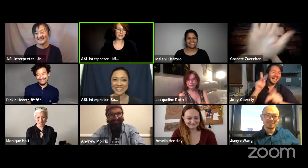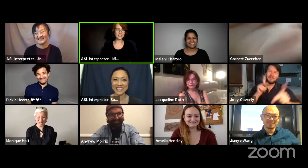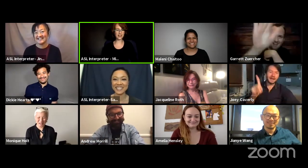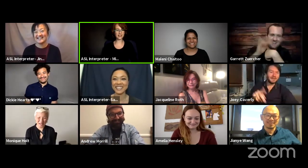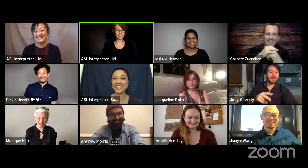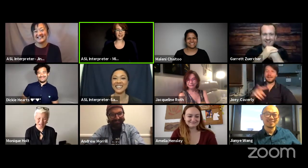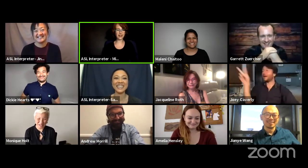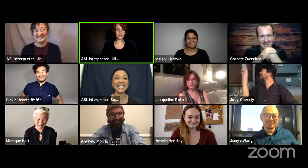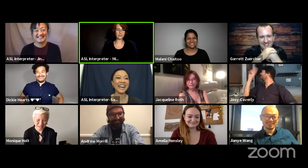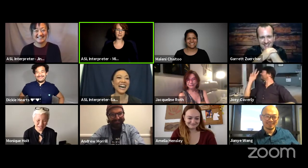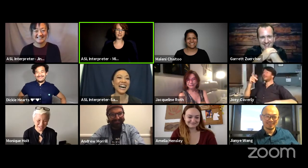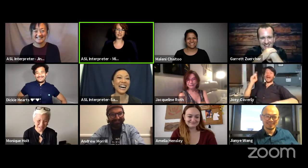It's nonstop, you know.